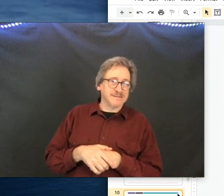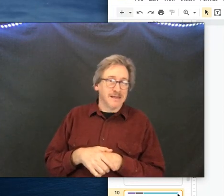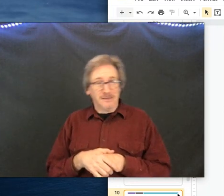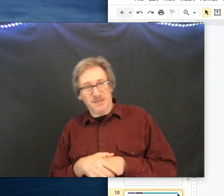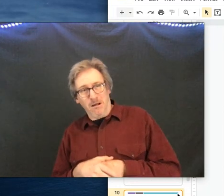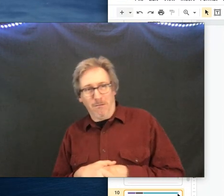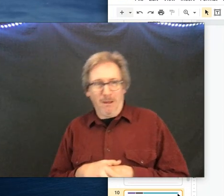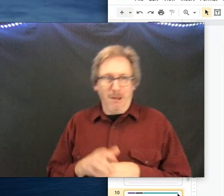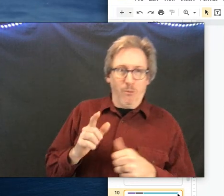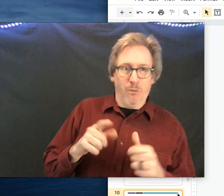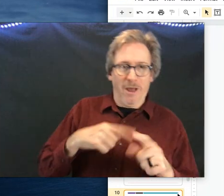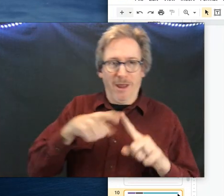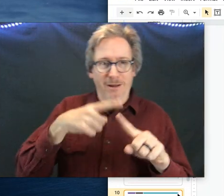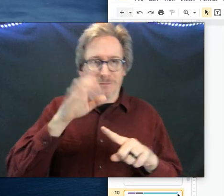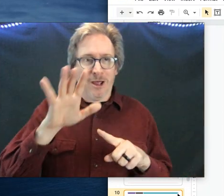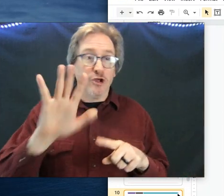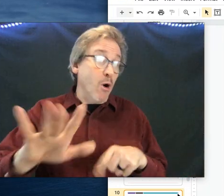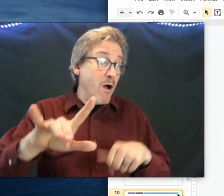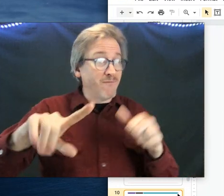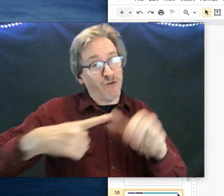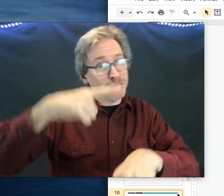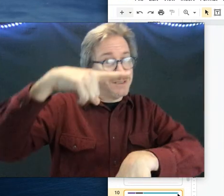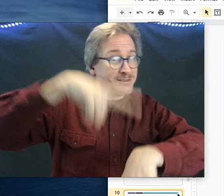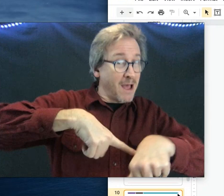someone asks, so when